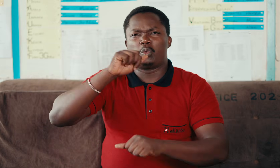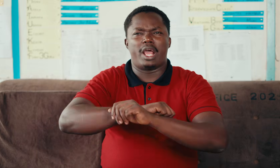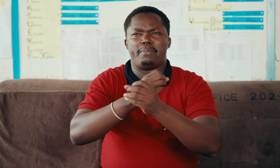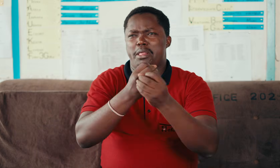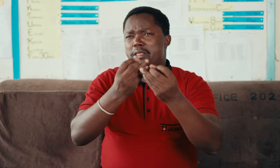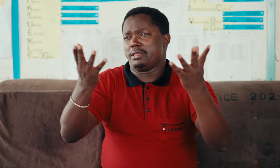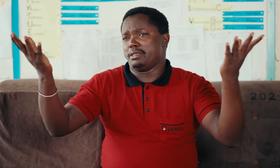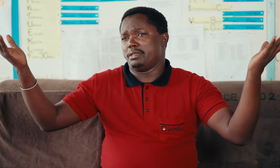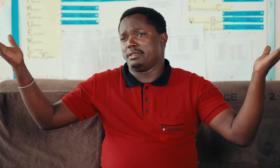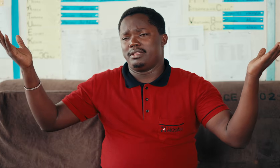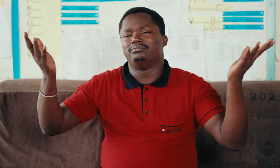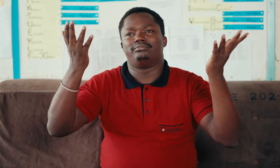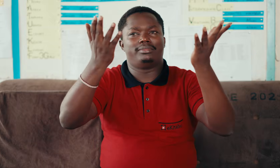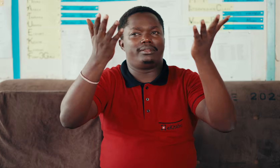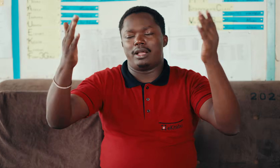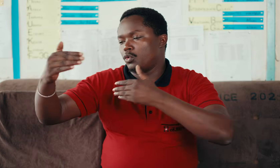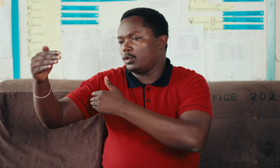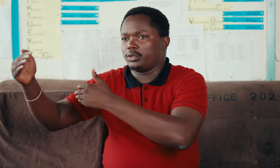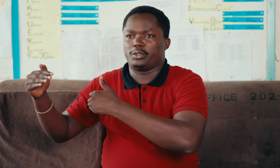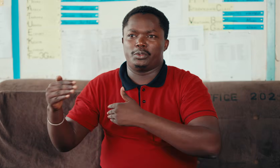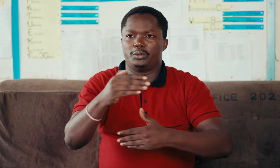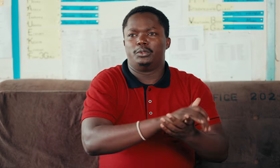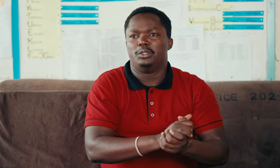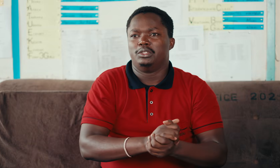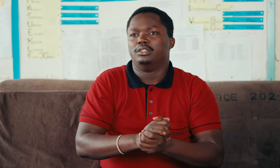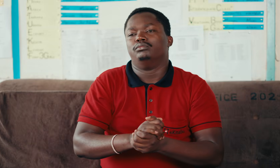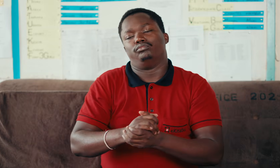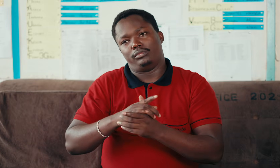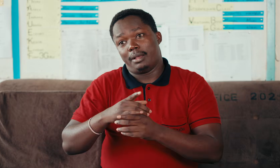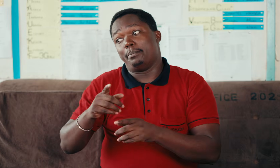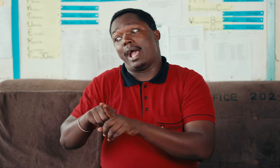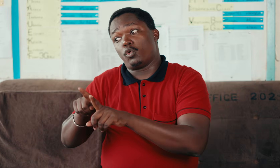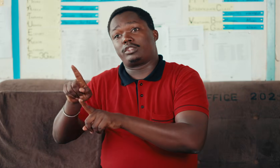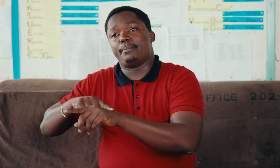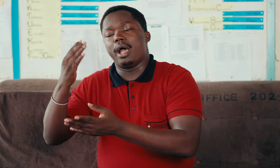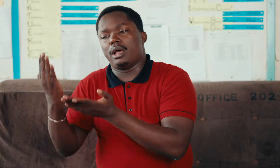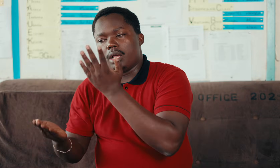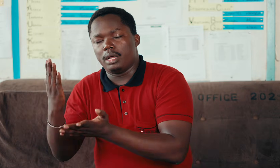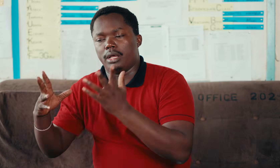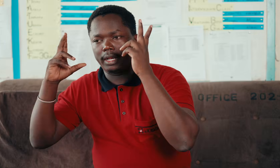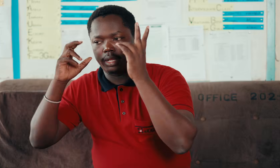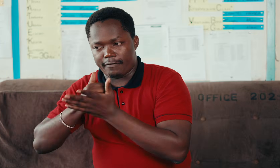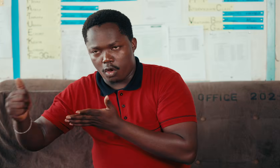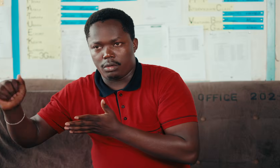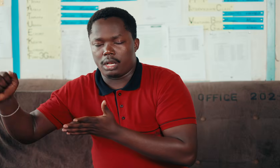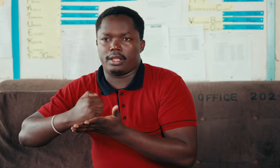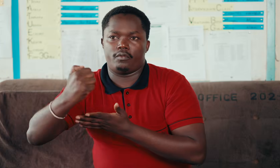Kenyan government, we have many deaf schools which are close by. But also, some